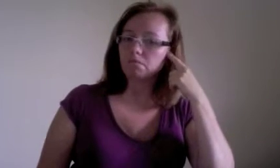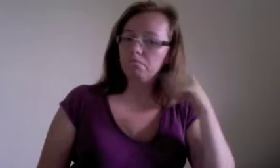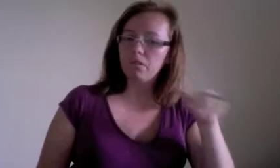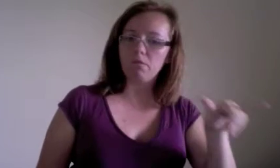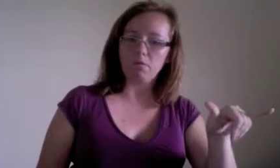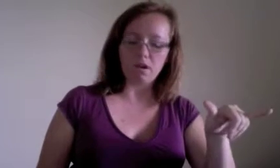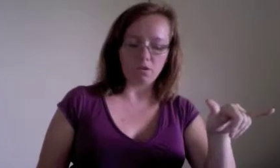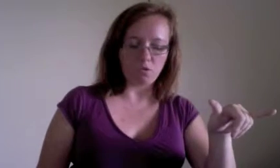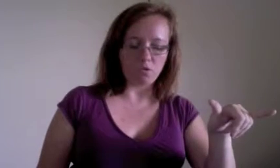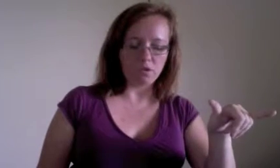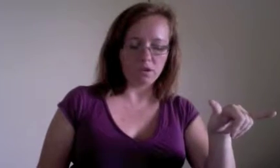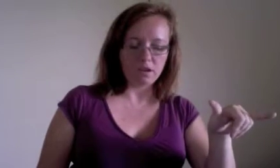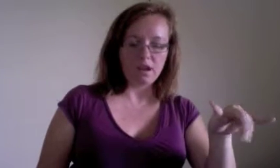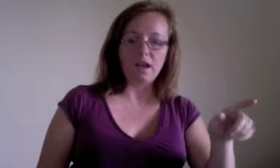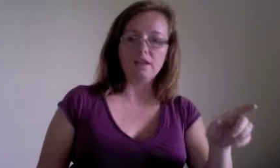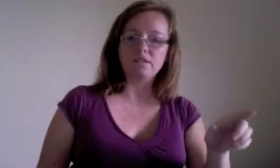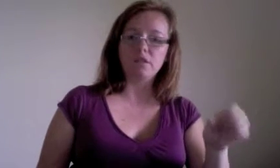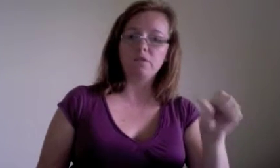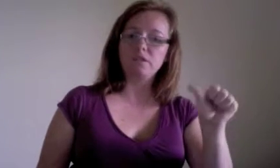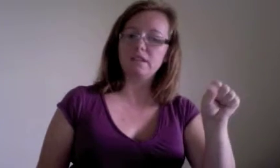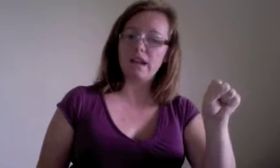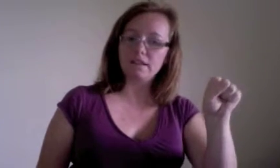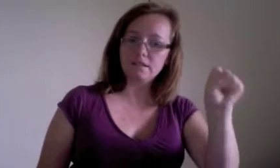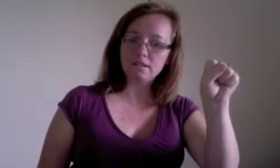that you would wear, gold. Silver is an S,